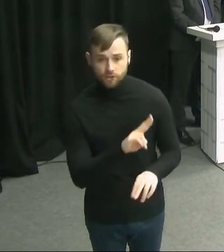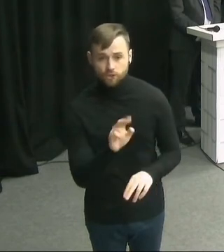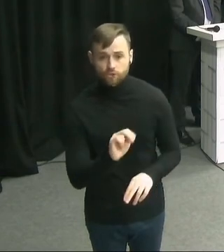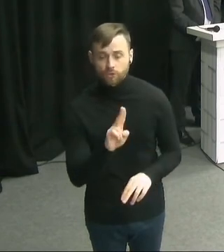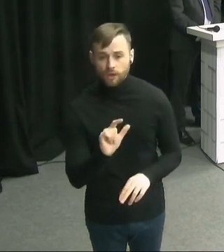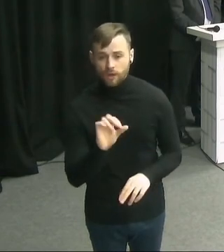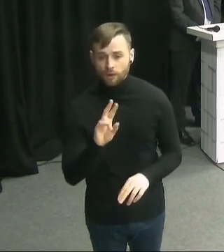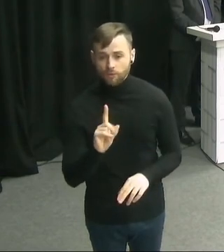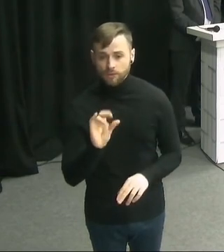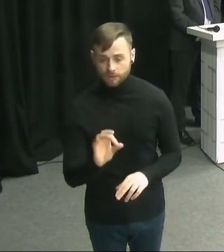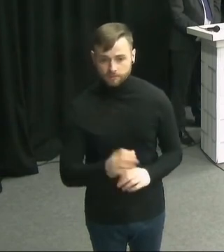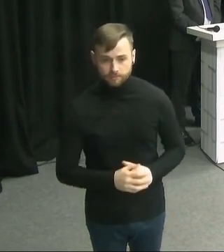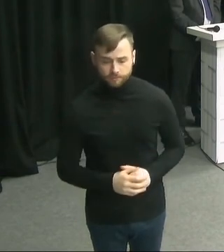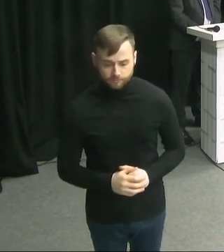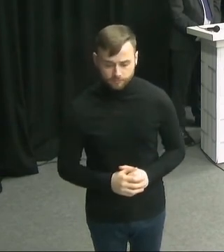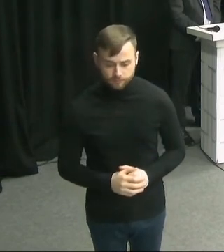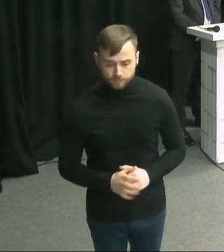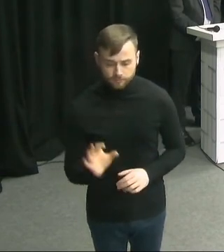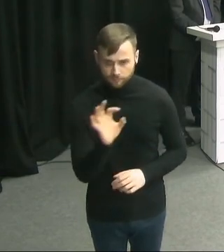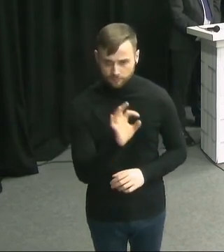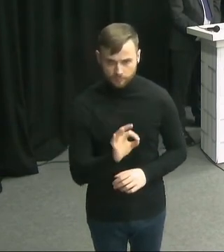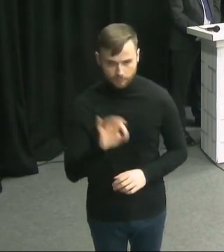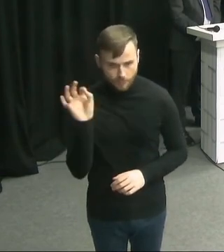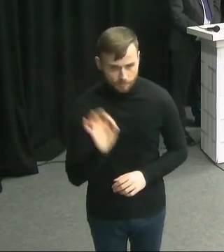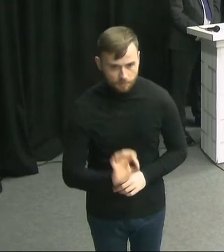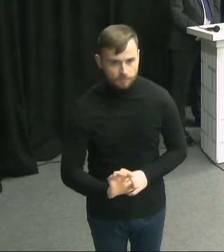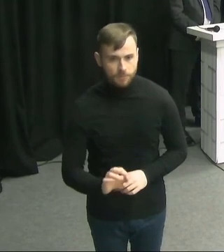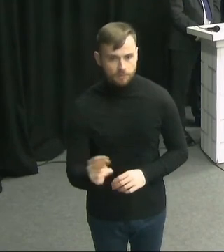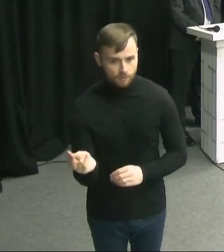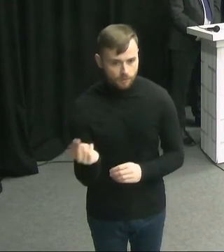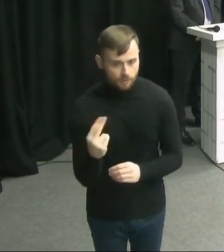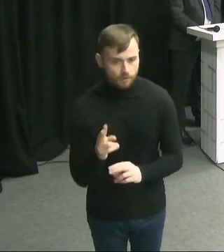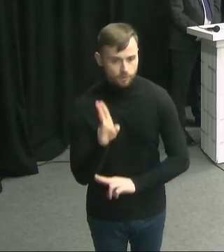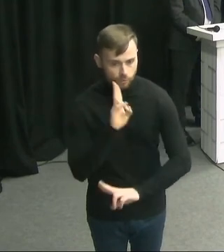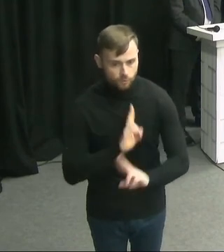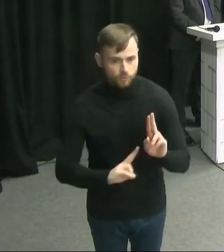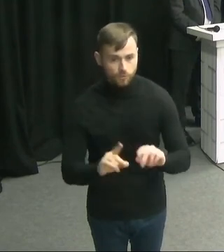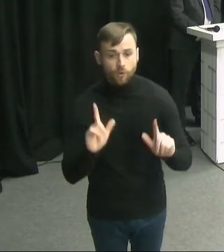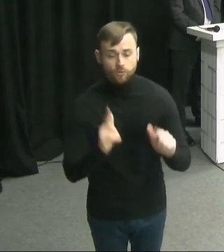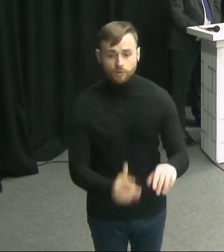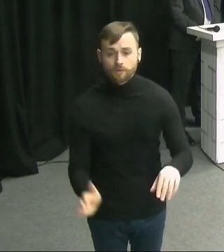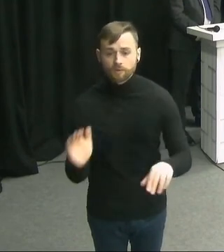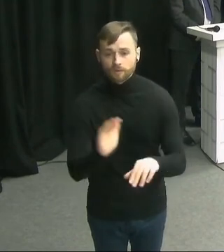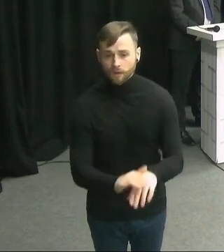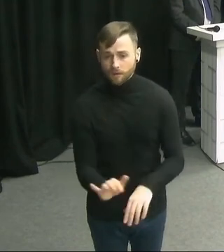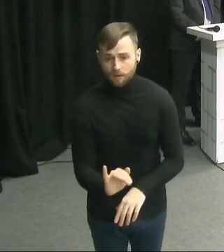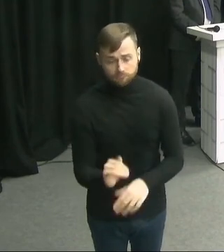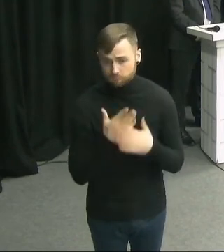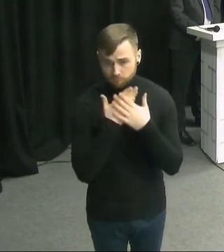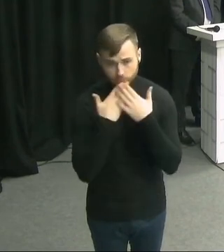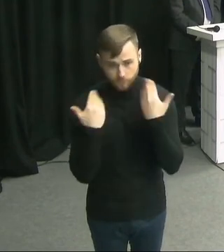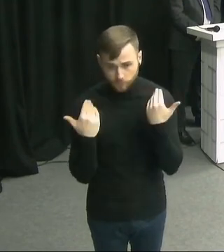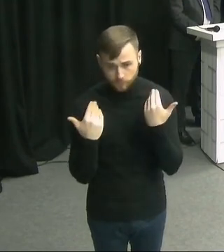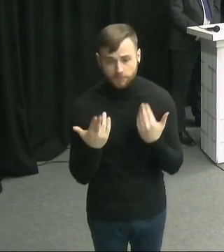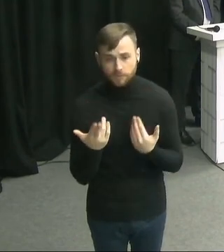and cheating as well? So let's start with Professor Arturas. We hear about it often, but we don't have